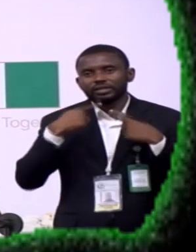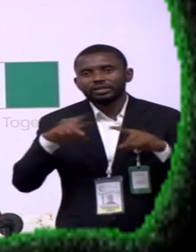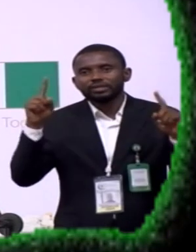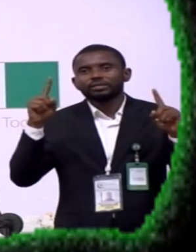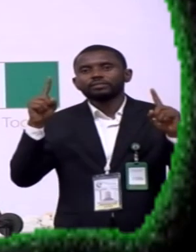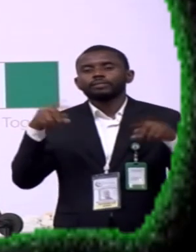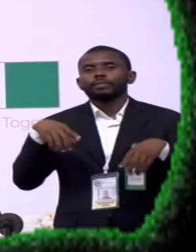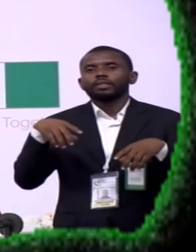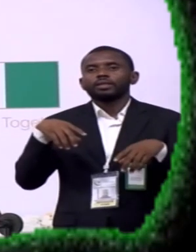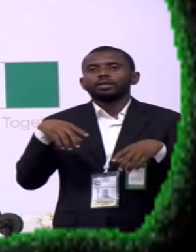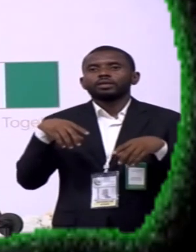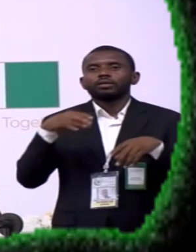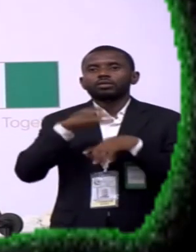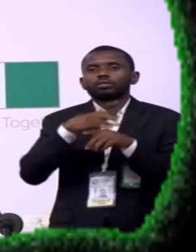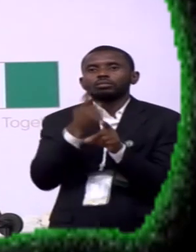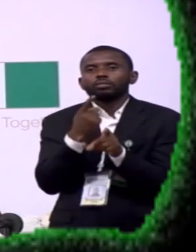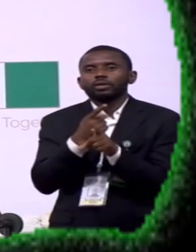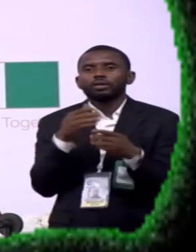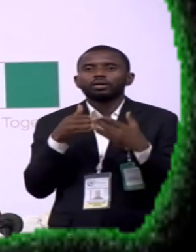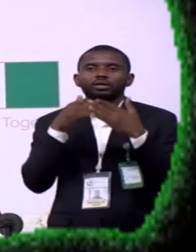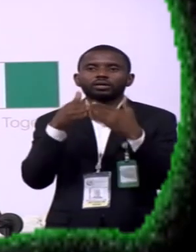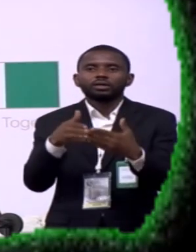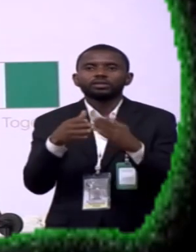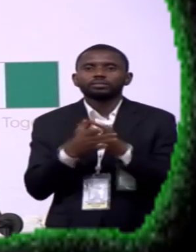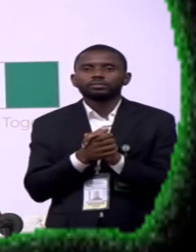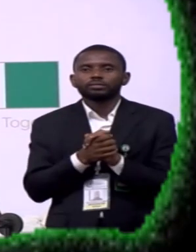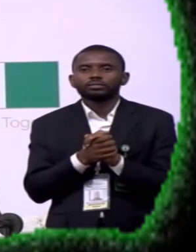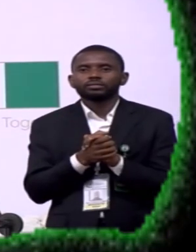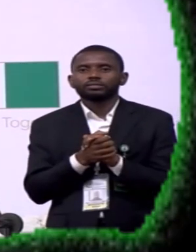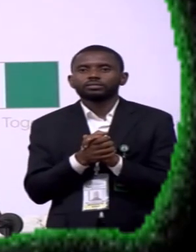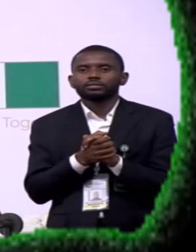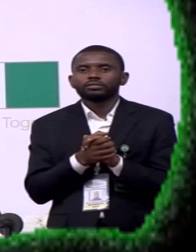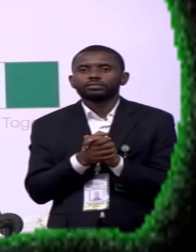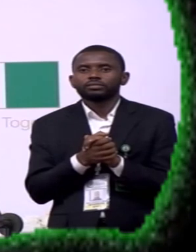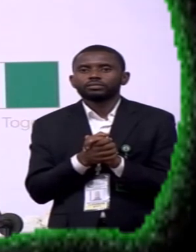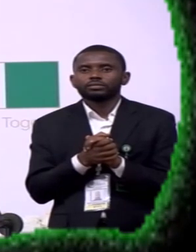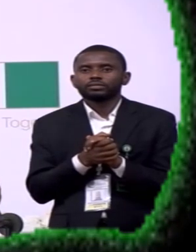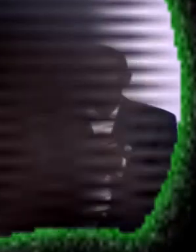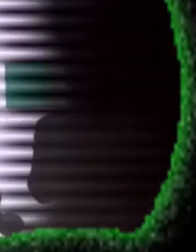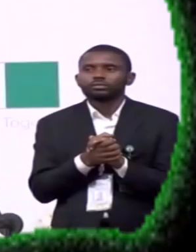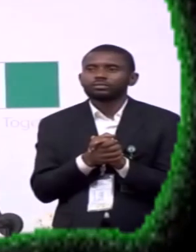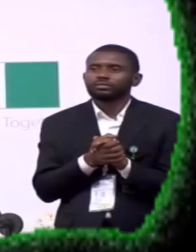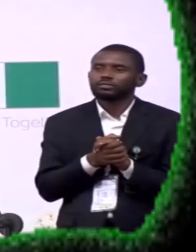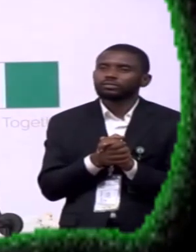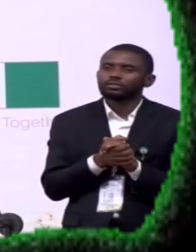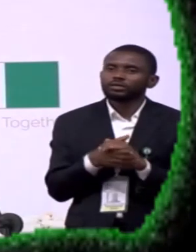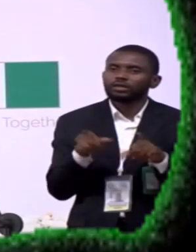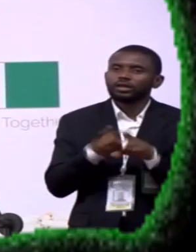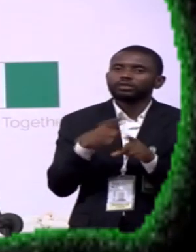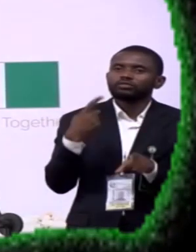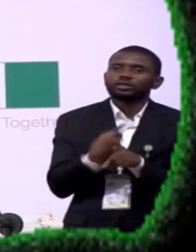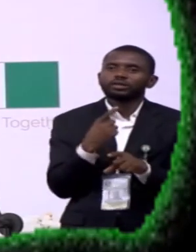of leadership. as rightly captured by